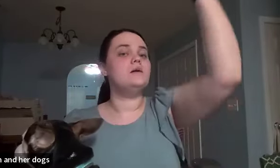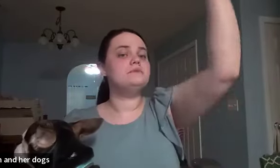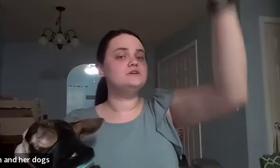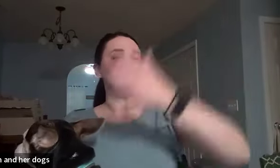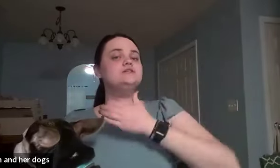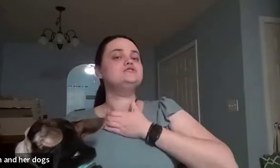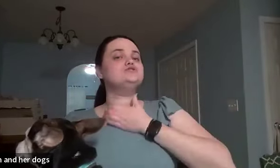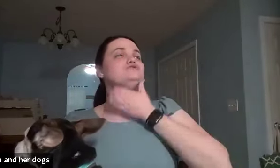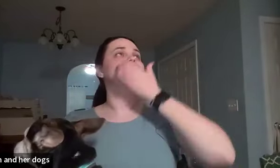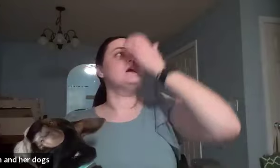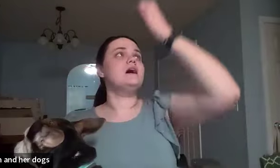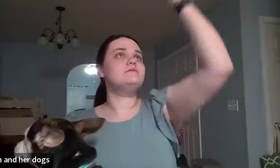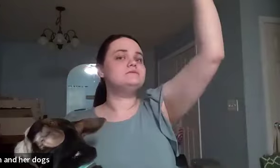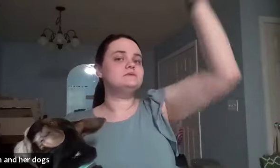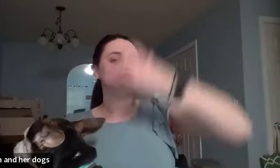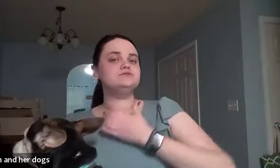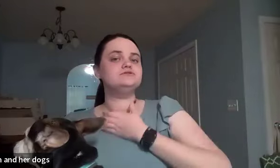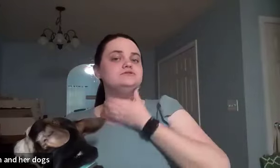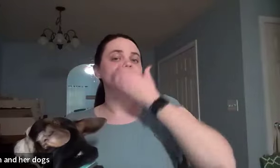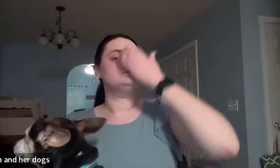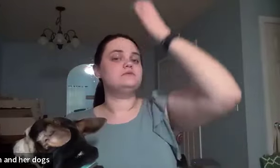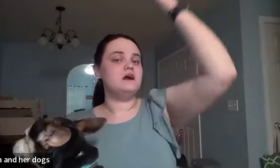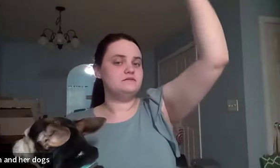up. Giraffe. Giraffe.